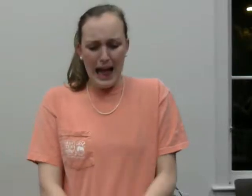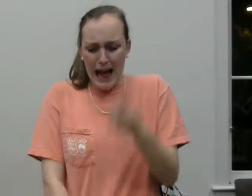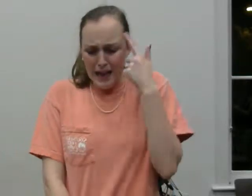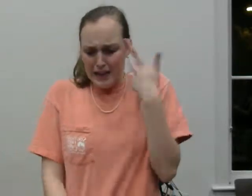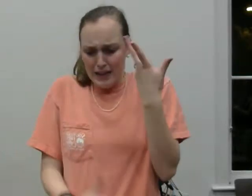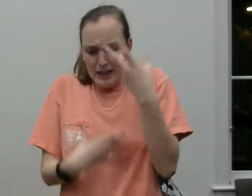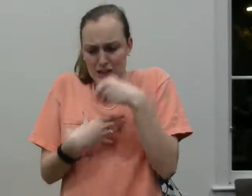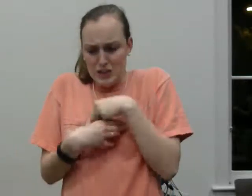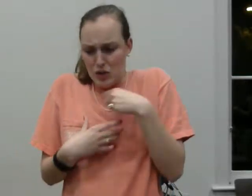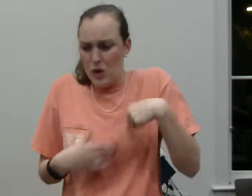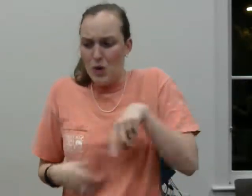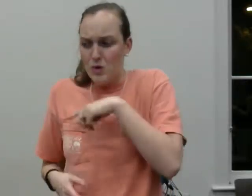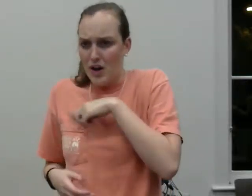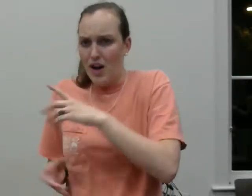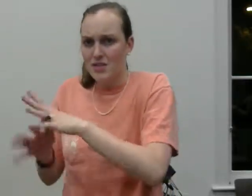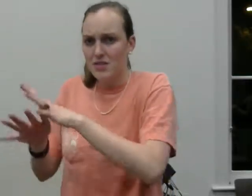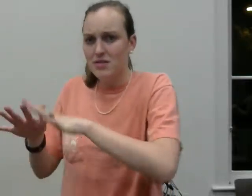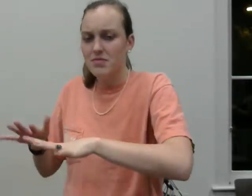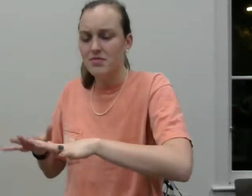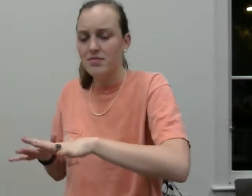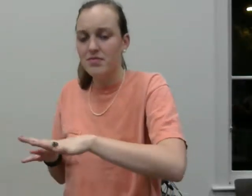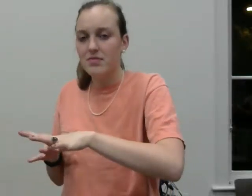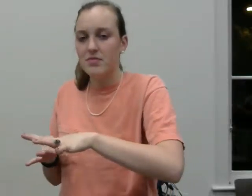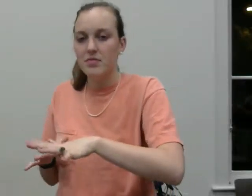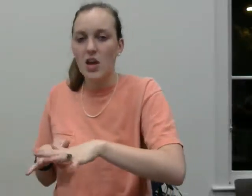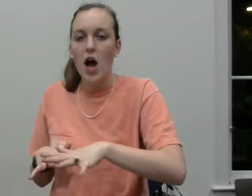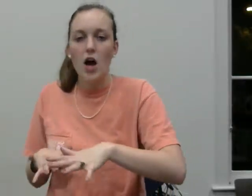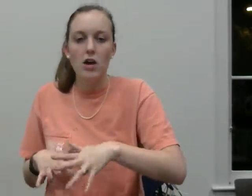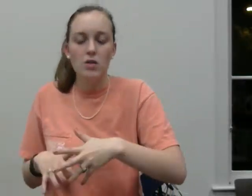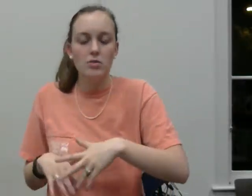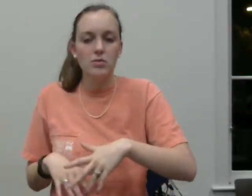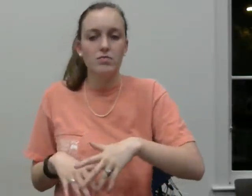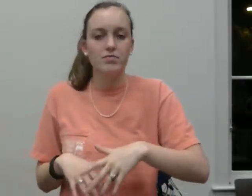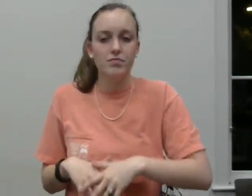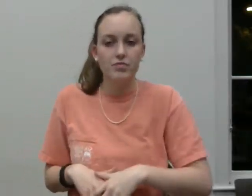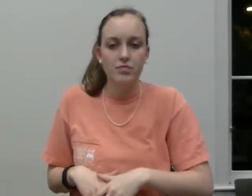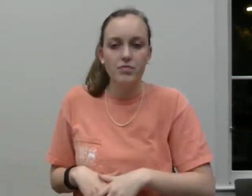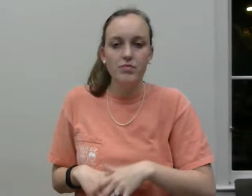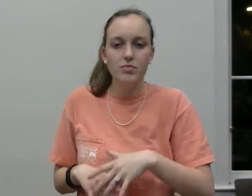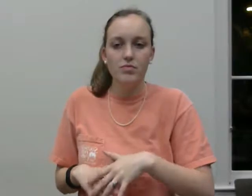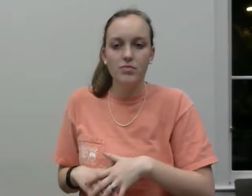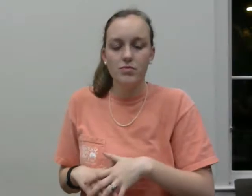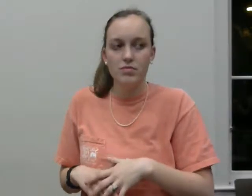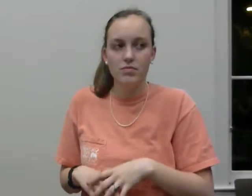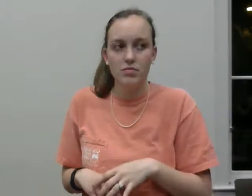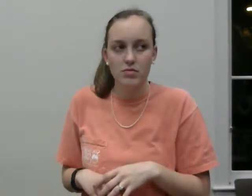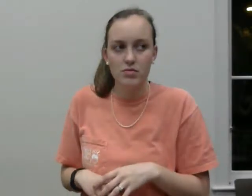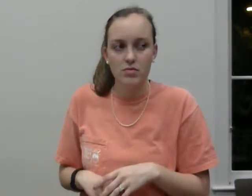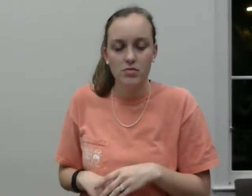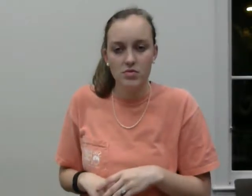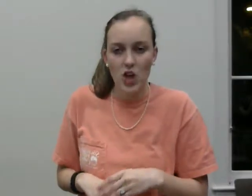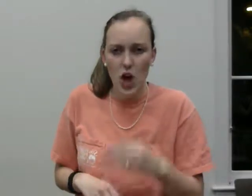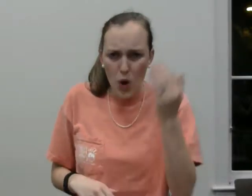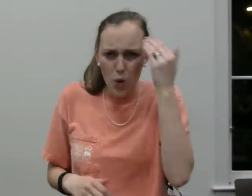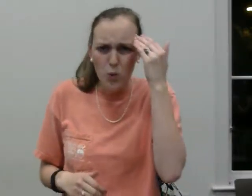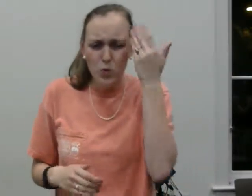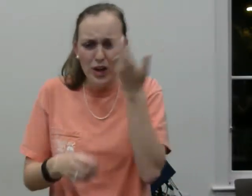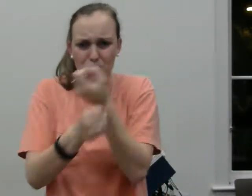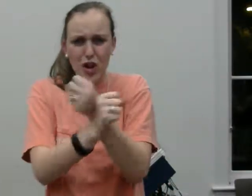fight this war for independence, and maybe we'll become free. What question? After the American Revolution, we know that slavery did not end throughout